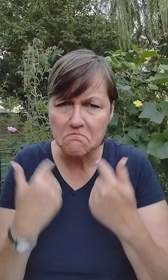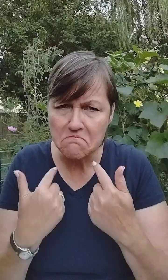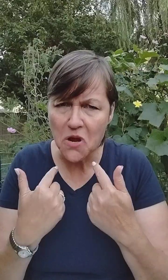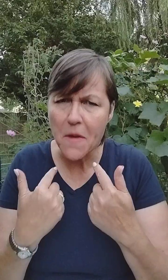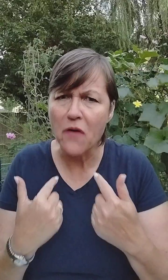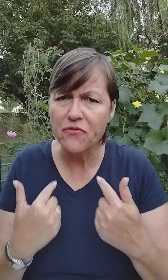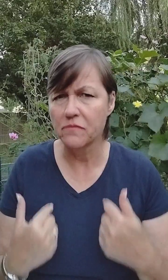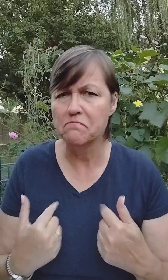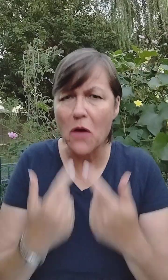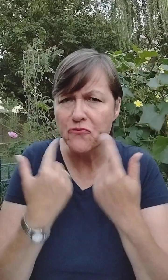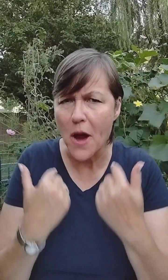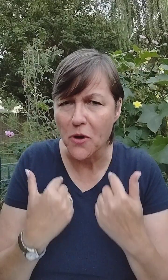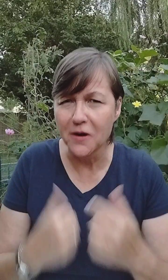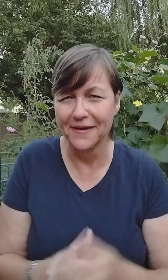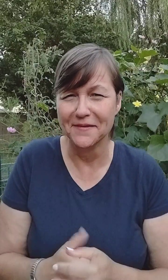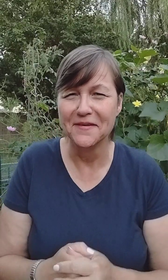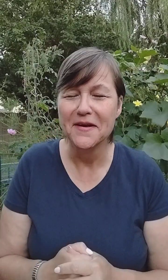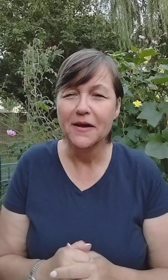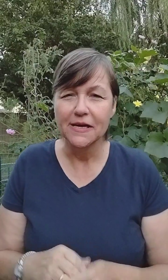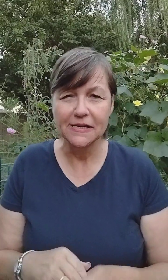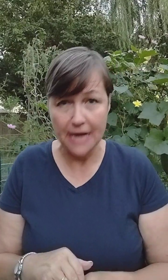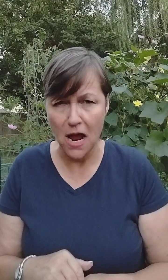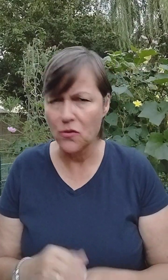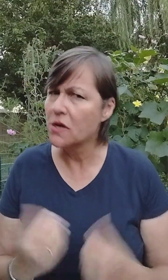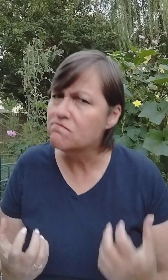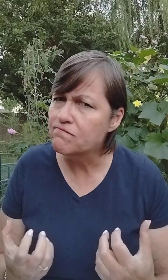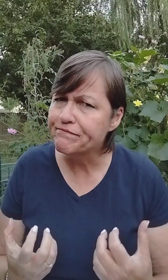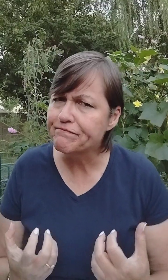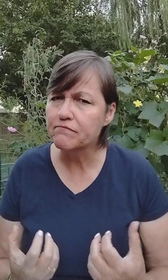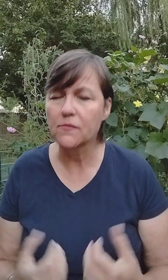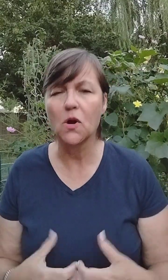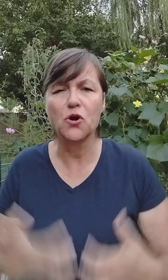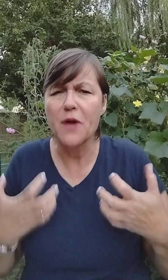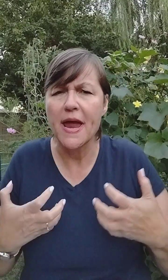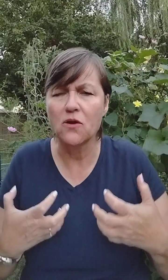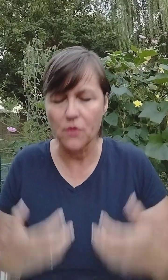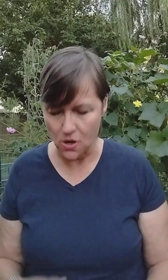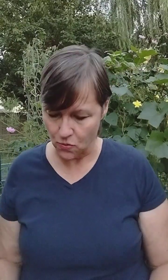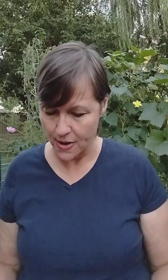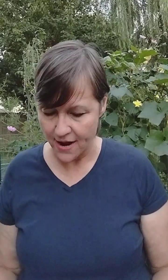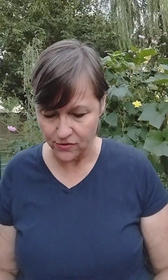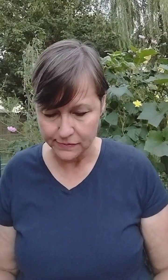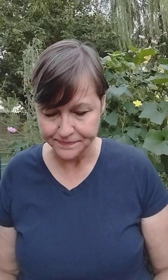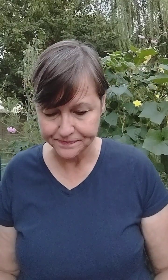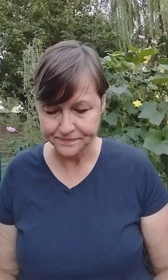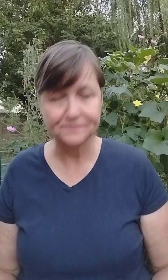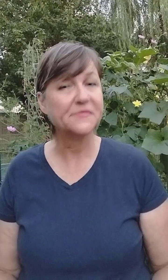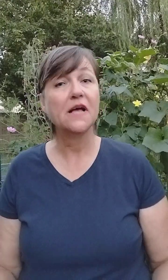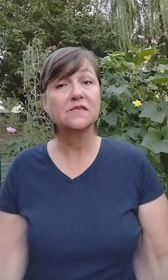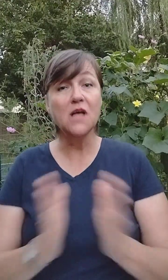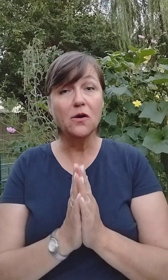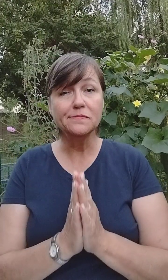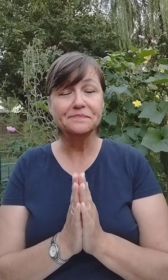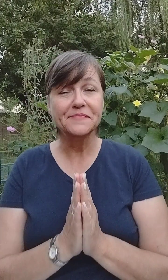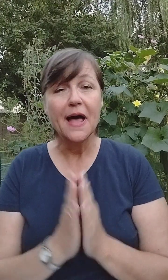your mouth grammar is down, or you're angry or whatever. So I